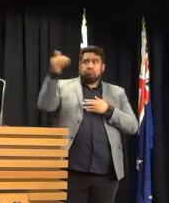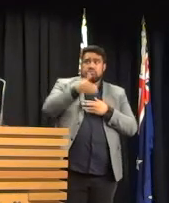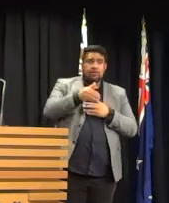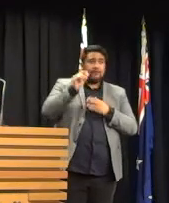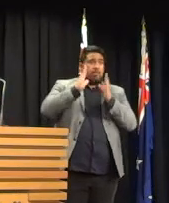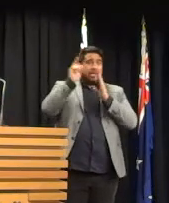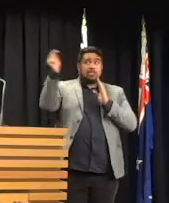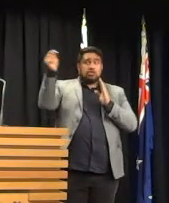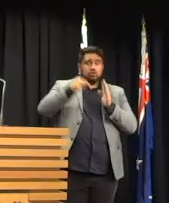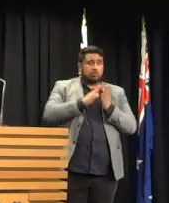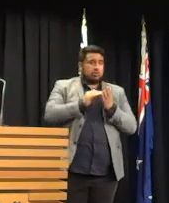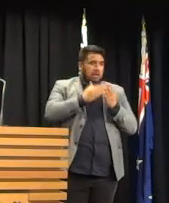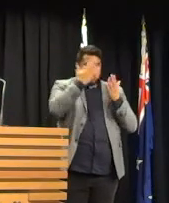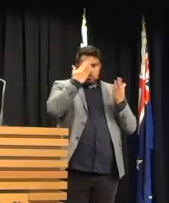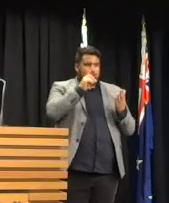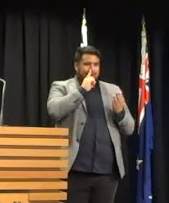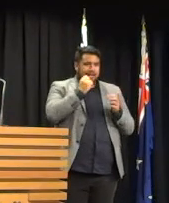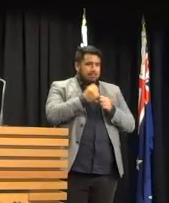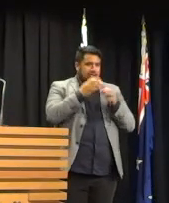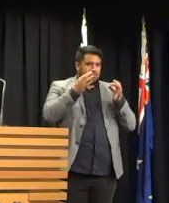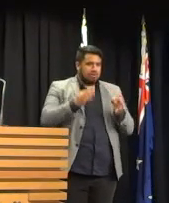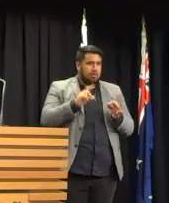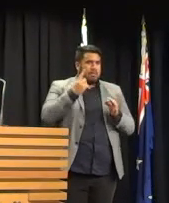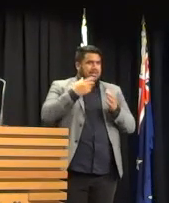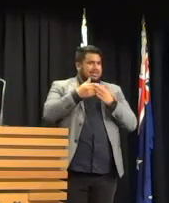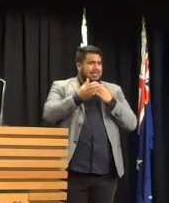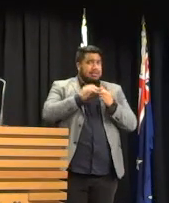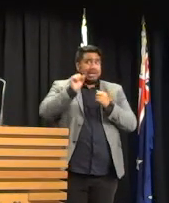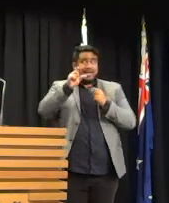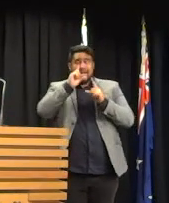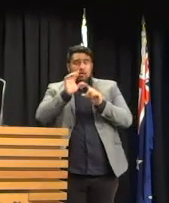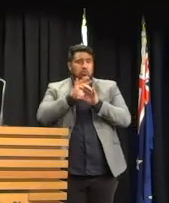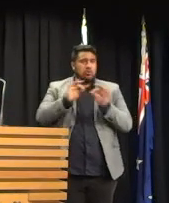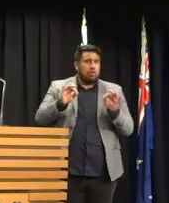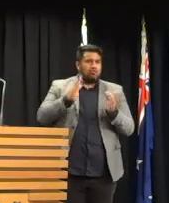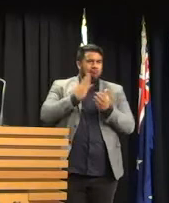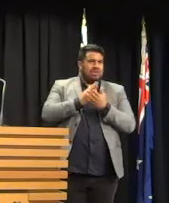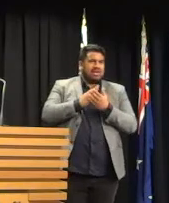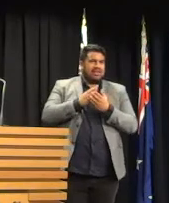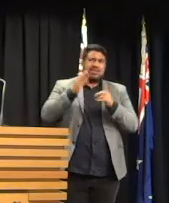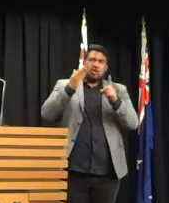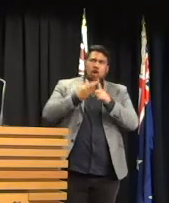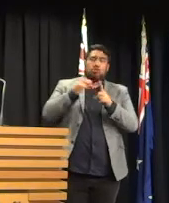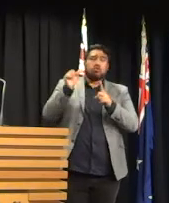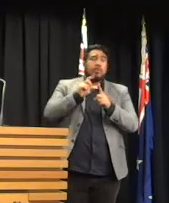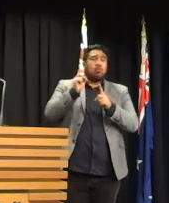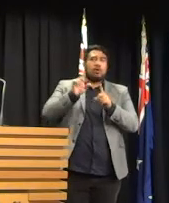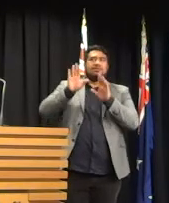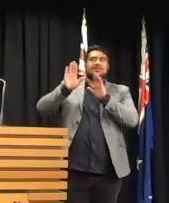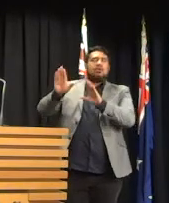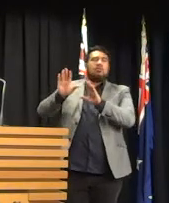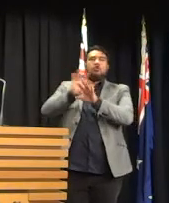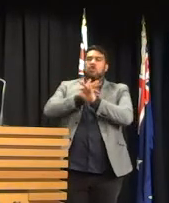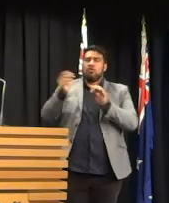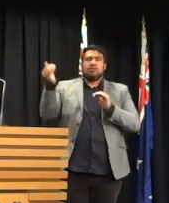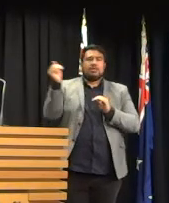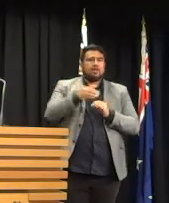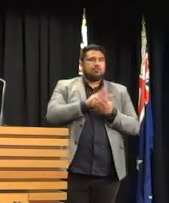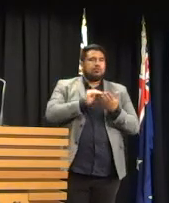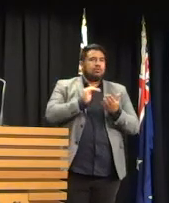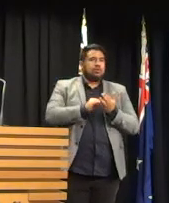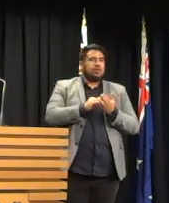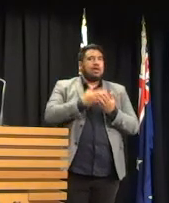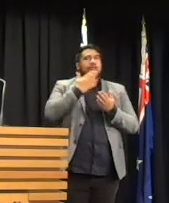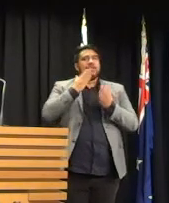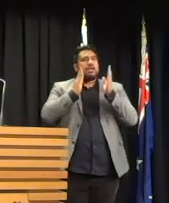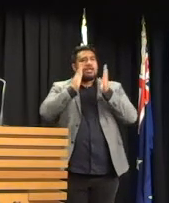to make that judgment. Regardless of its capacity, the goal had to be to make sure it never left that port, and I thank the Malaysian officials for the work that they've